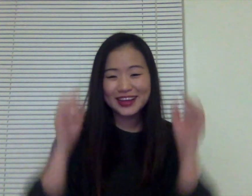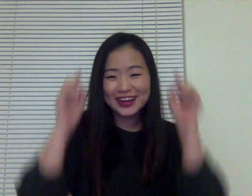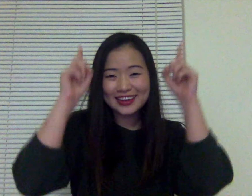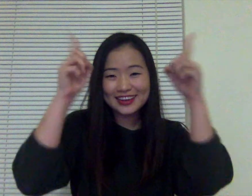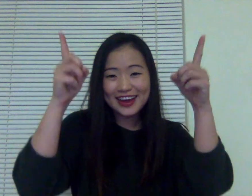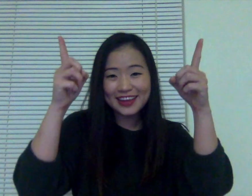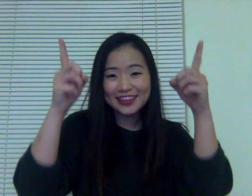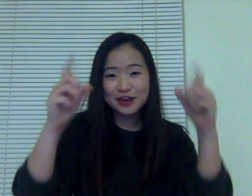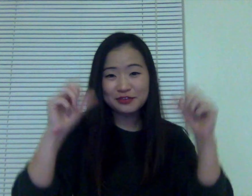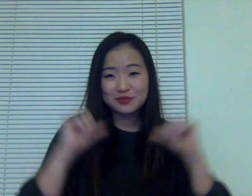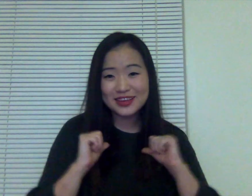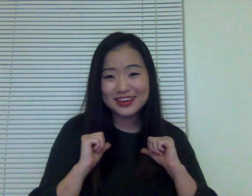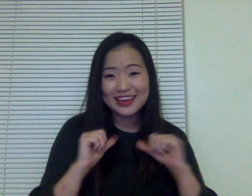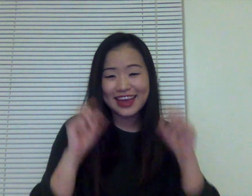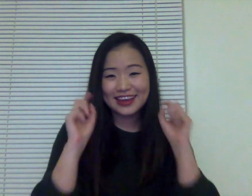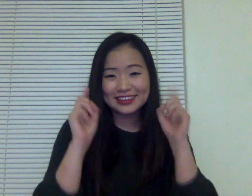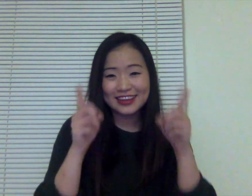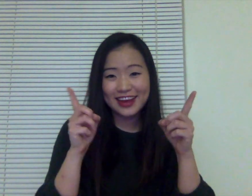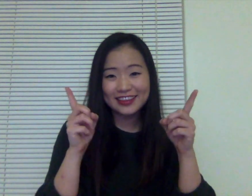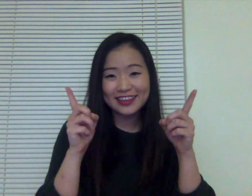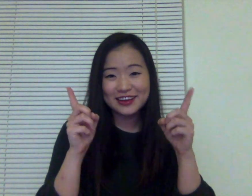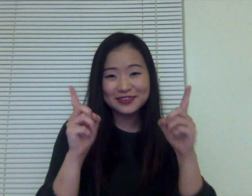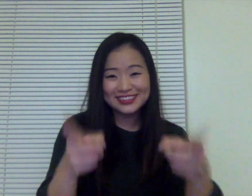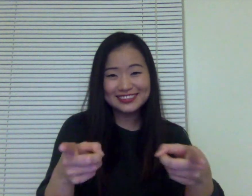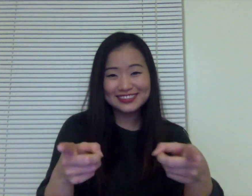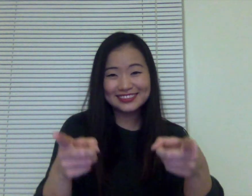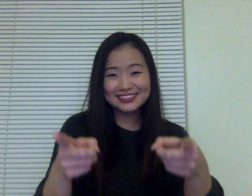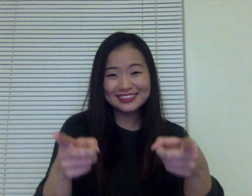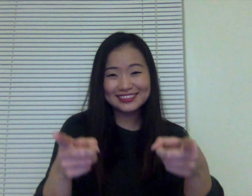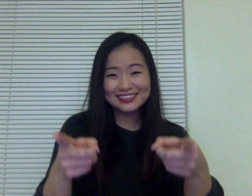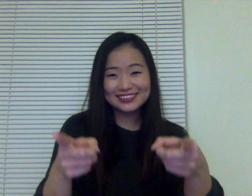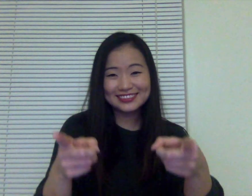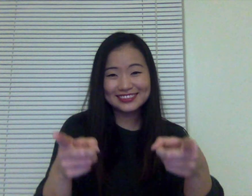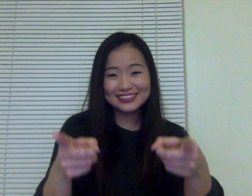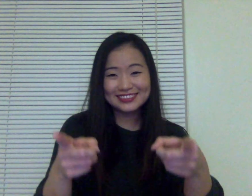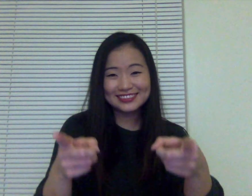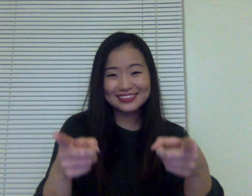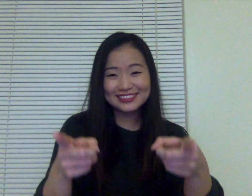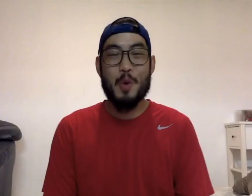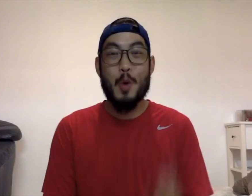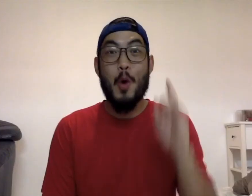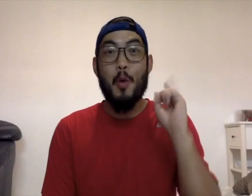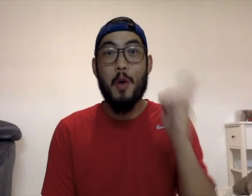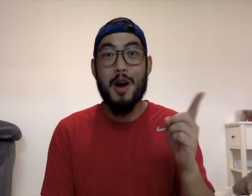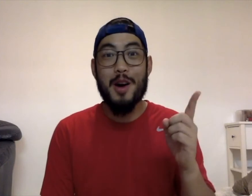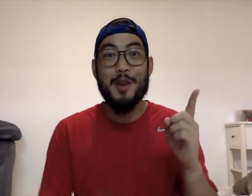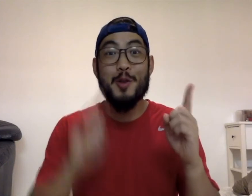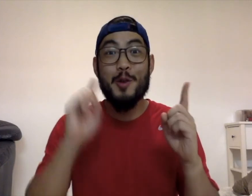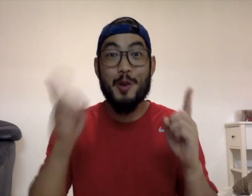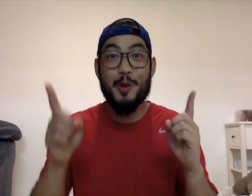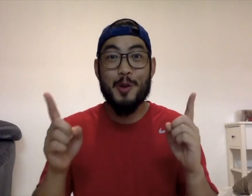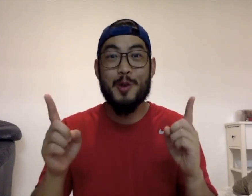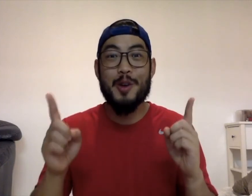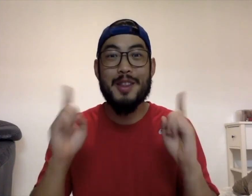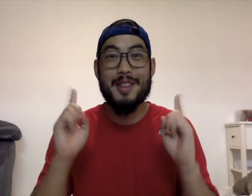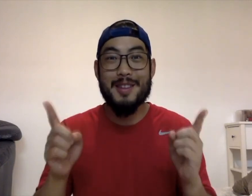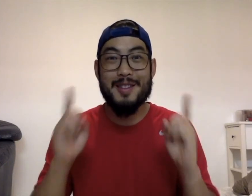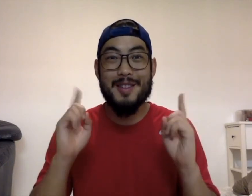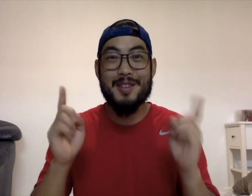God loves me and God loves two, this is